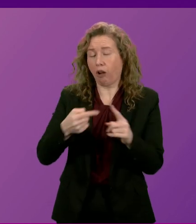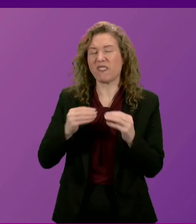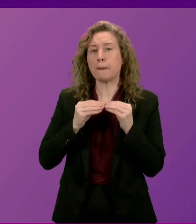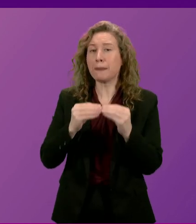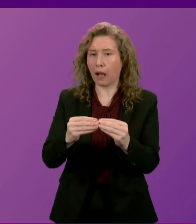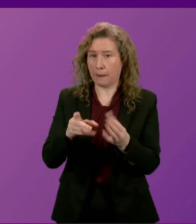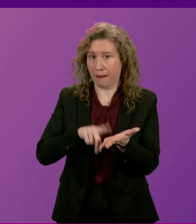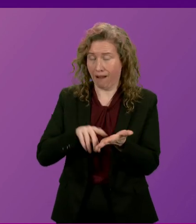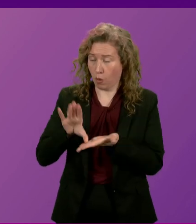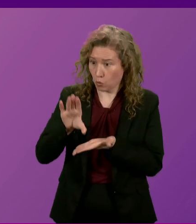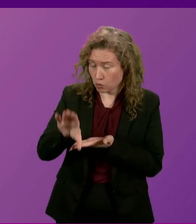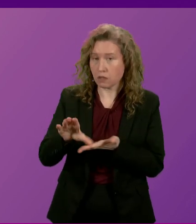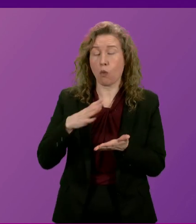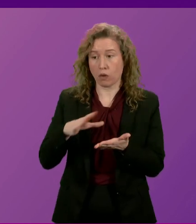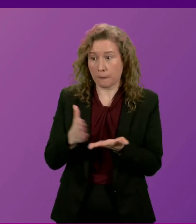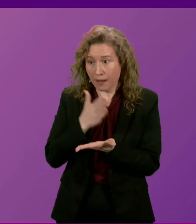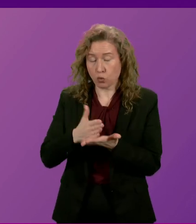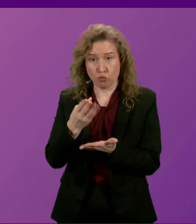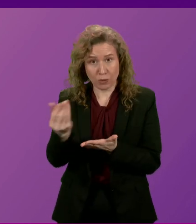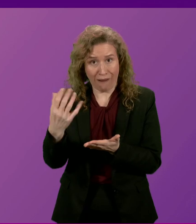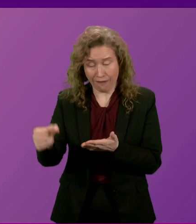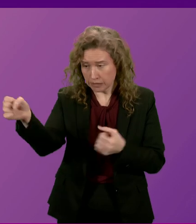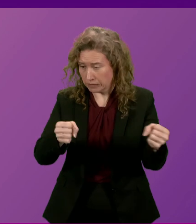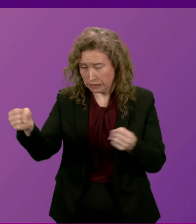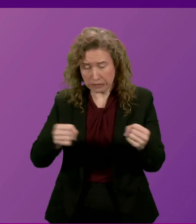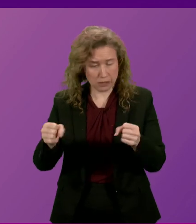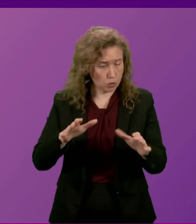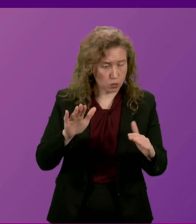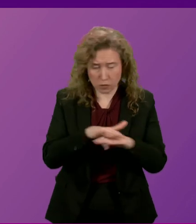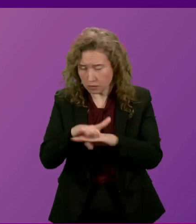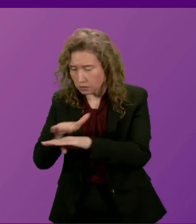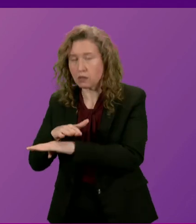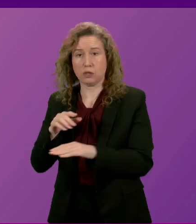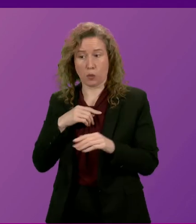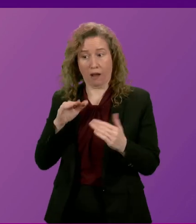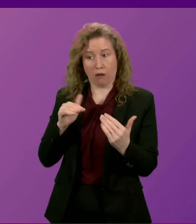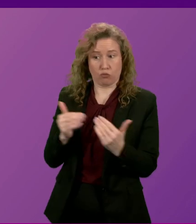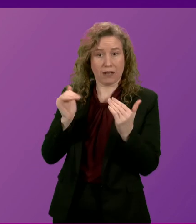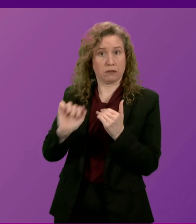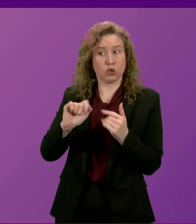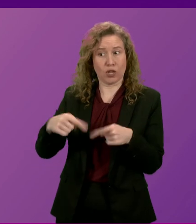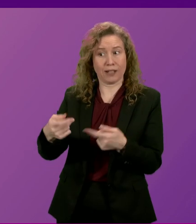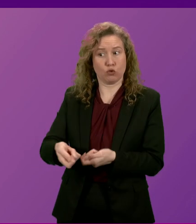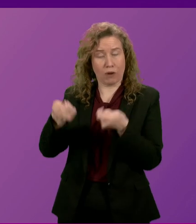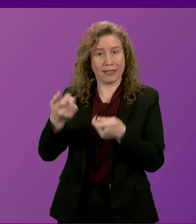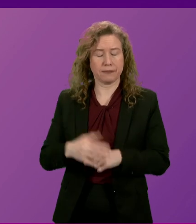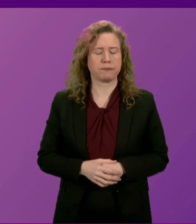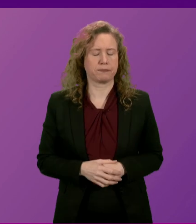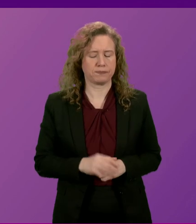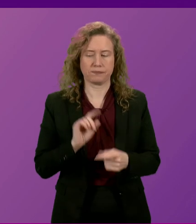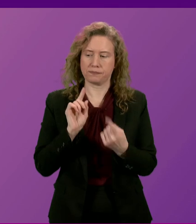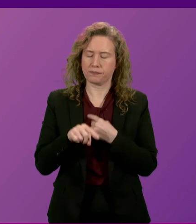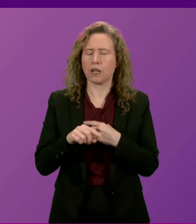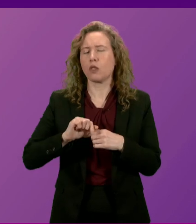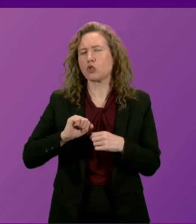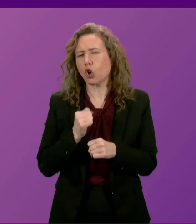billion to make sure we put the resources in place to achieve the challenges that Mr. Sarwar puts to me. Anna Sarwar. So the Scottish Government